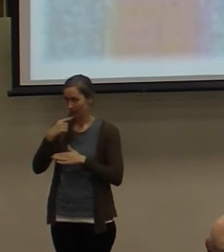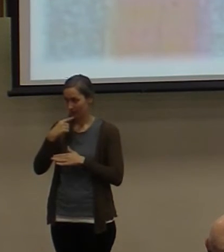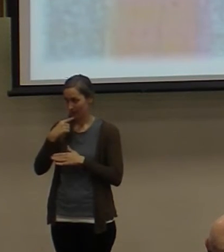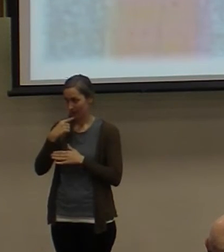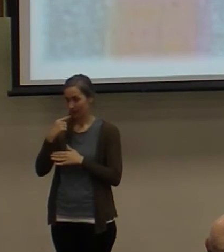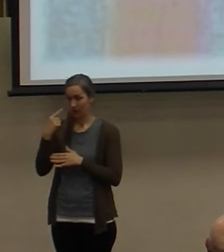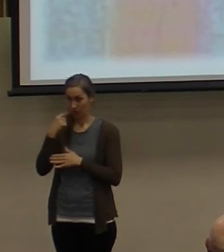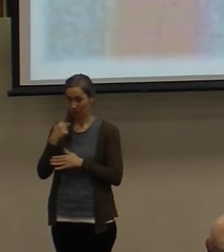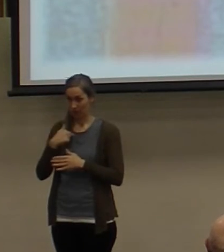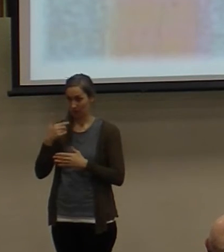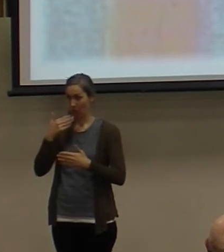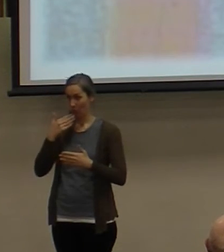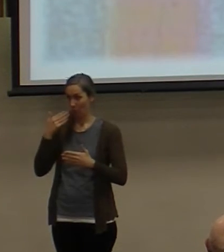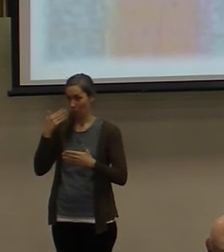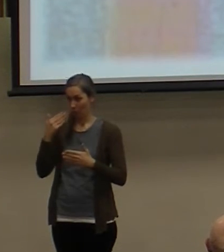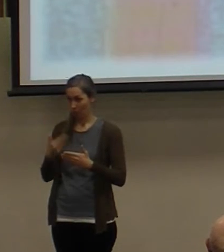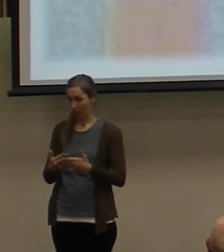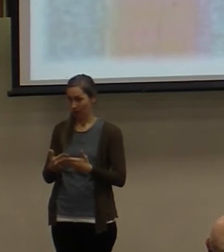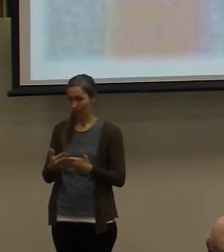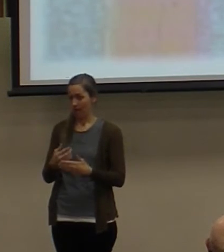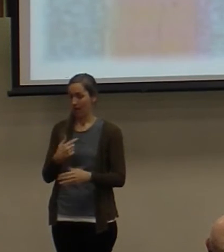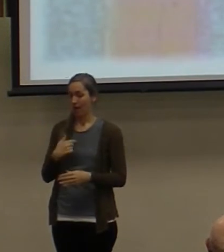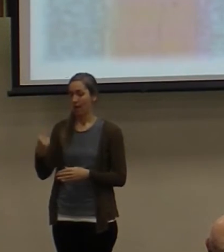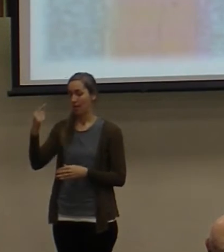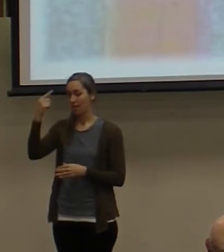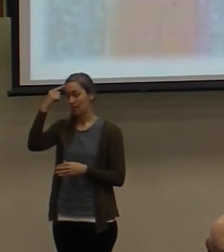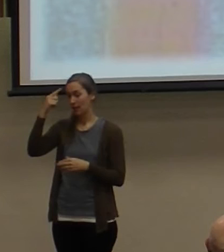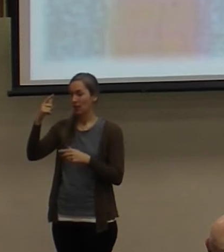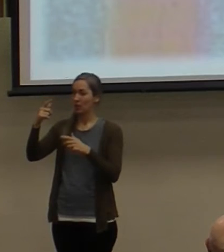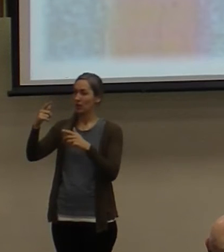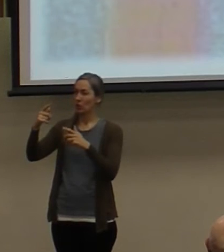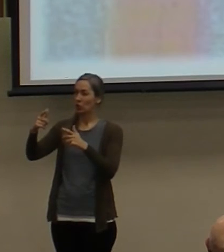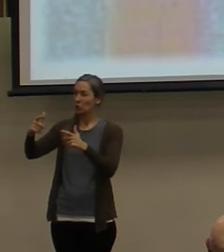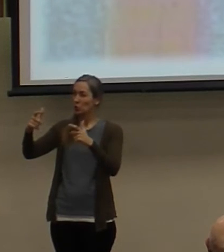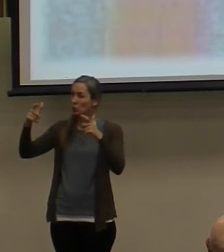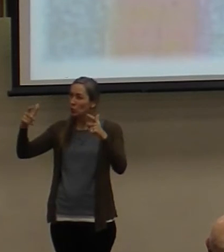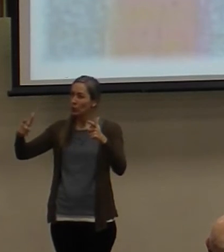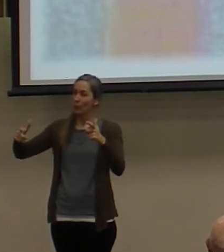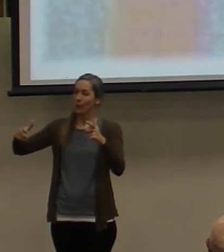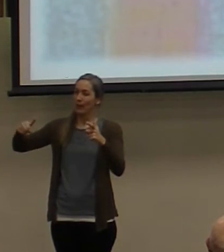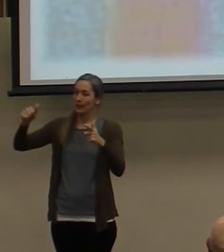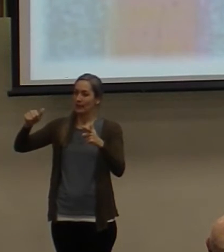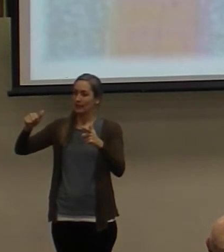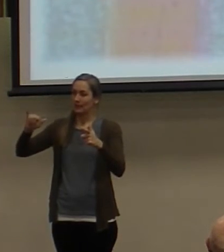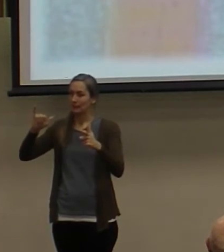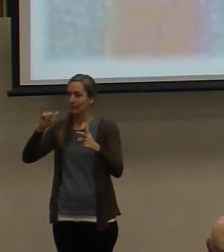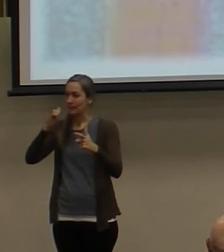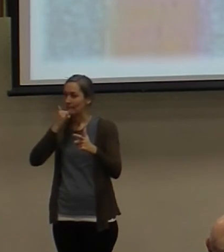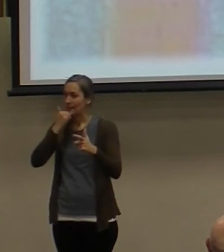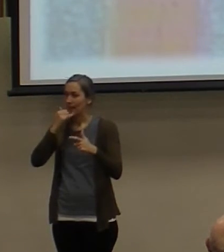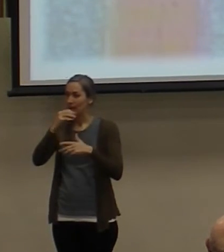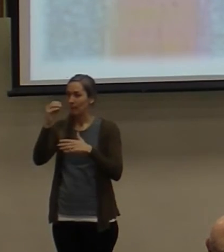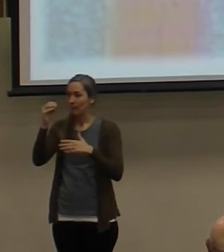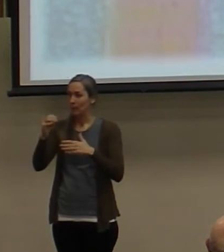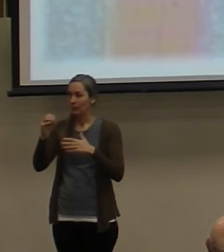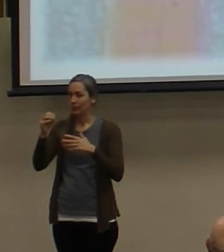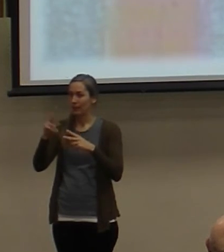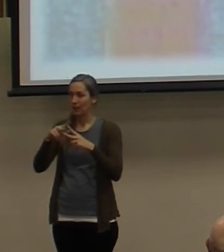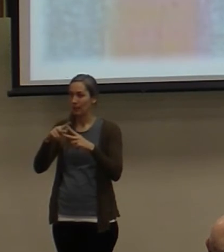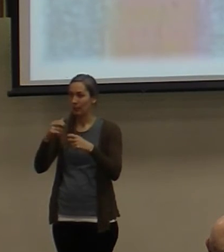me well. I think that the greatest mistake that most couples make is that they put too much faith in